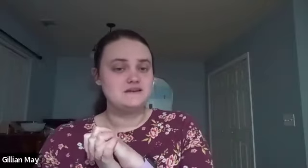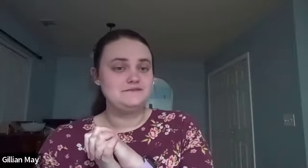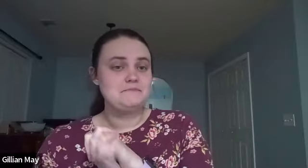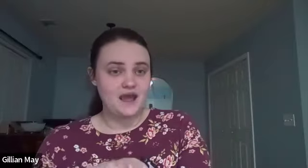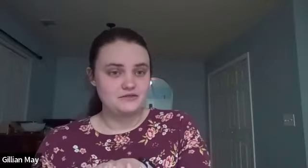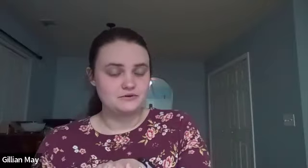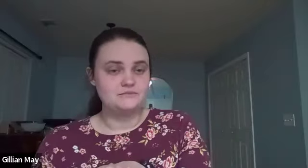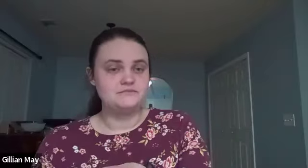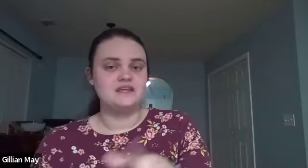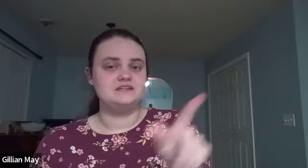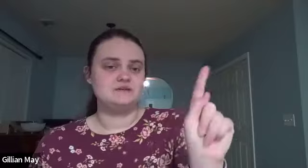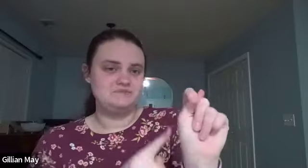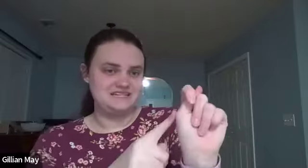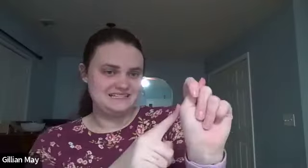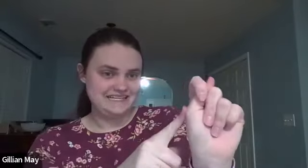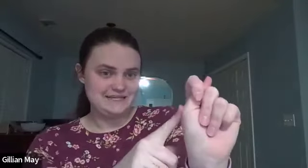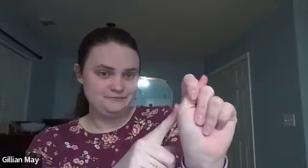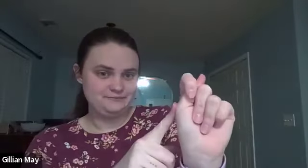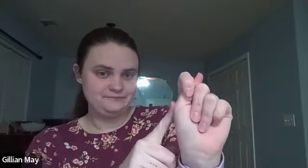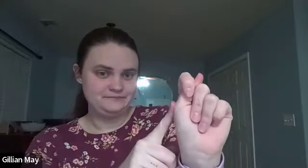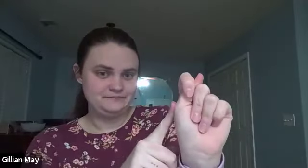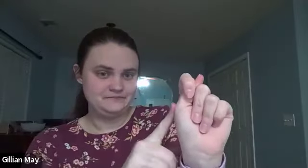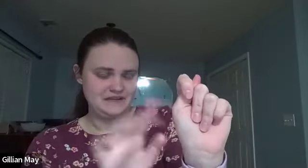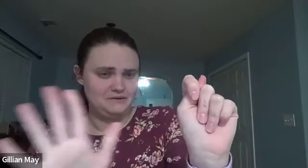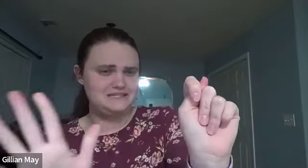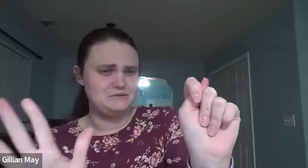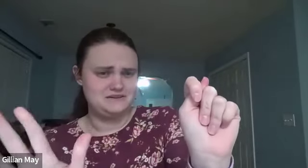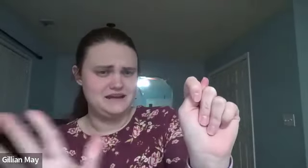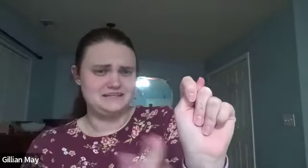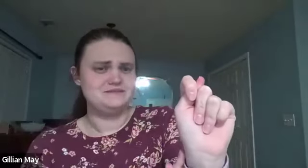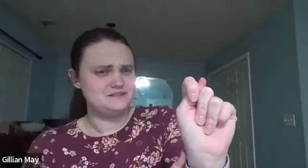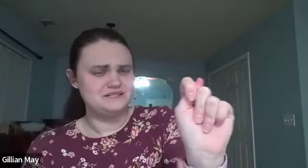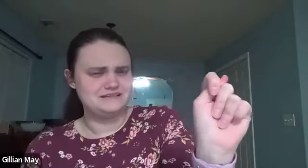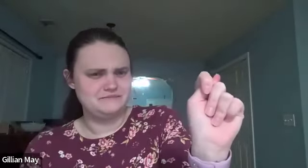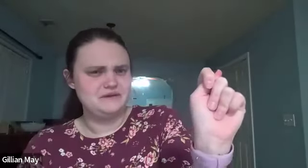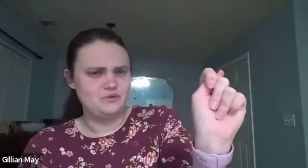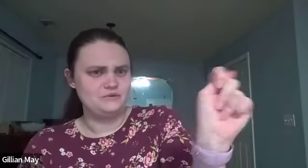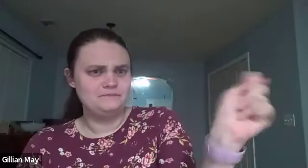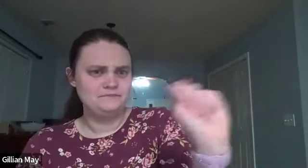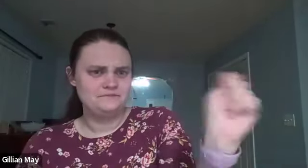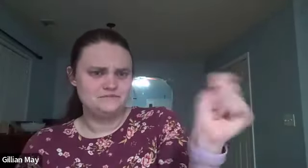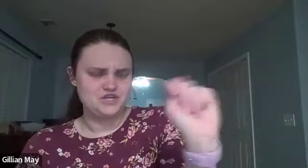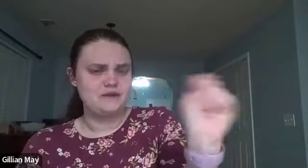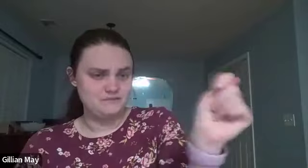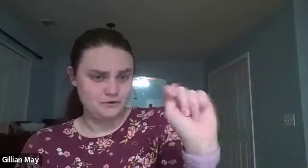for bathroom is going to be a T. I know I said I wasn't going to add signs. This one is an important one. Shake it back and forth.